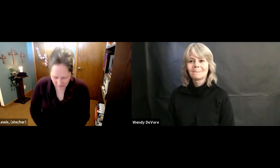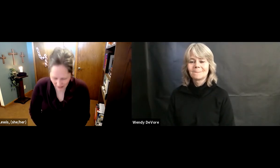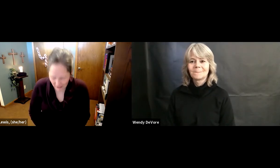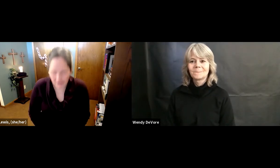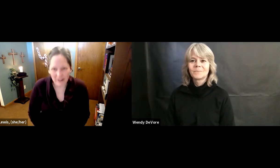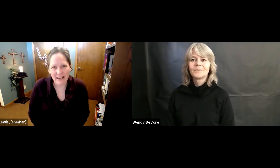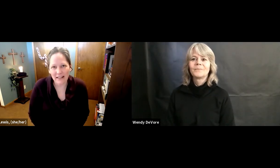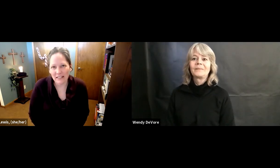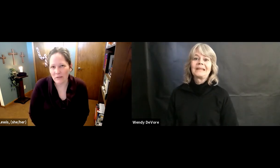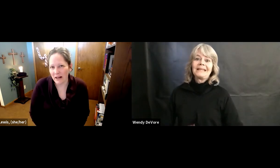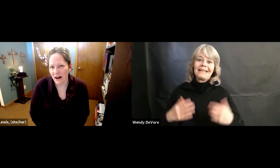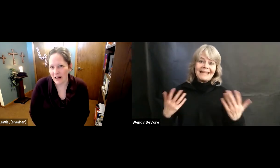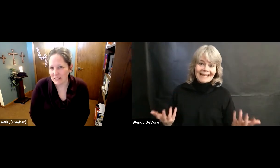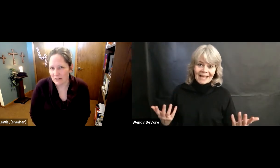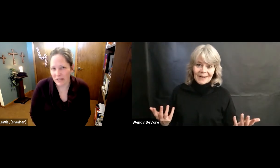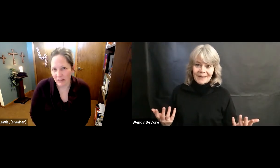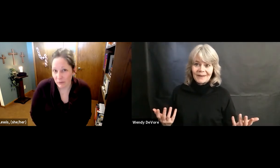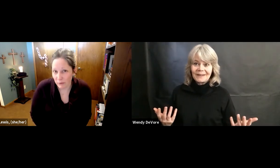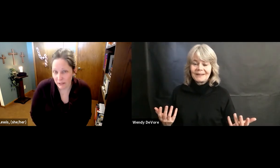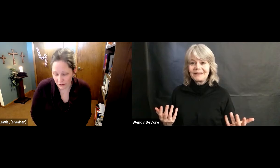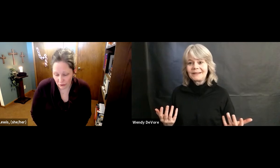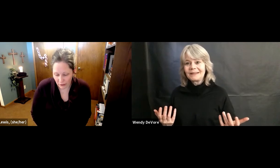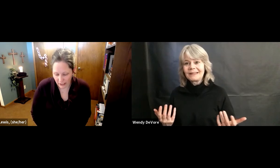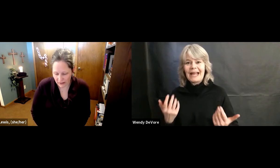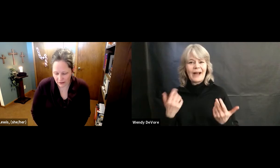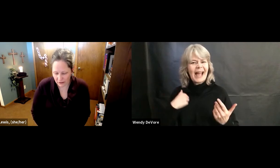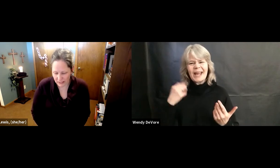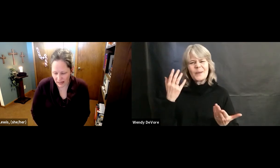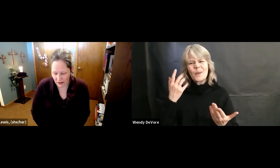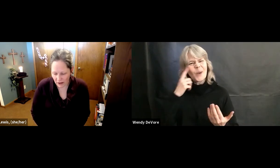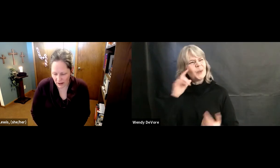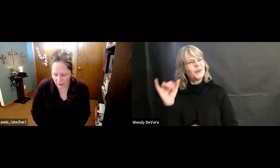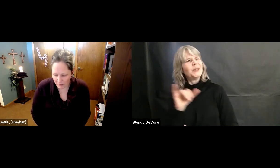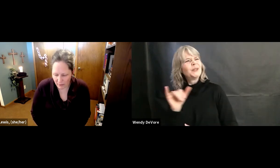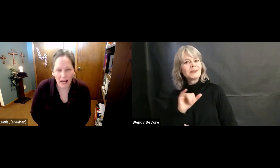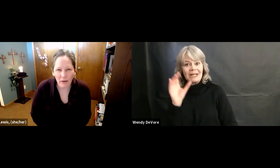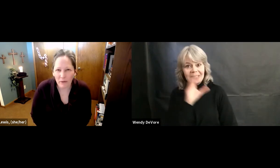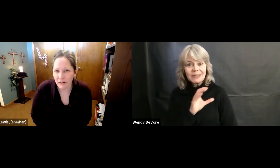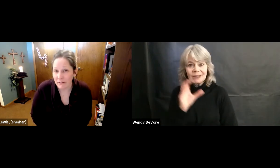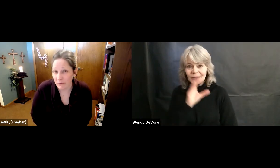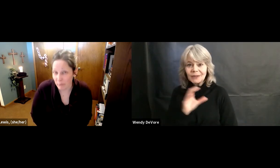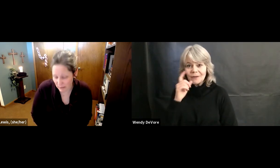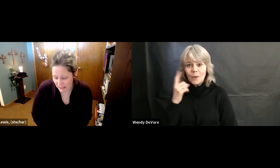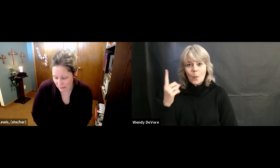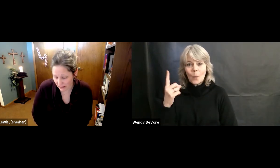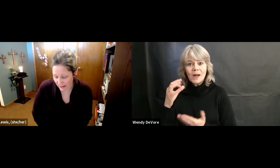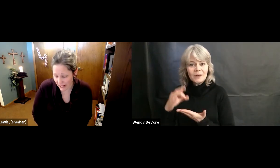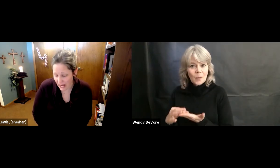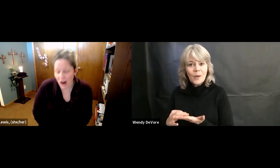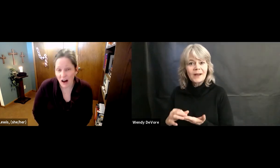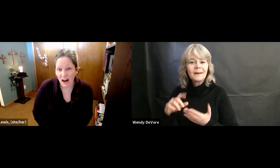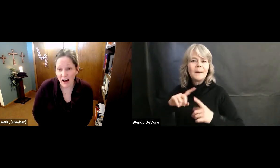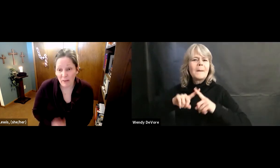Now, I don't know exactly what us looking for one coin looks like, but I wonder if it might be something